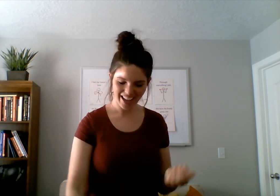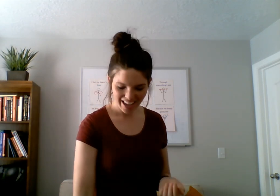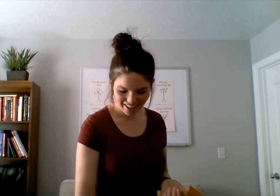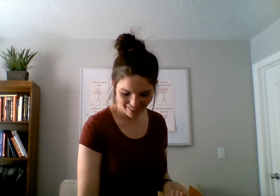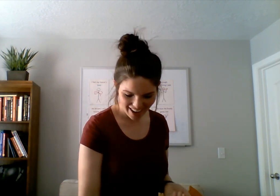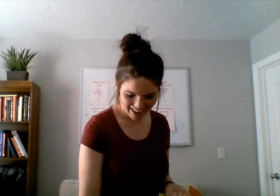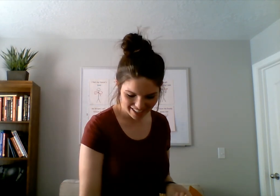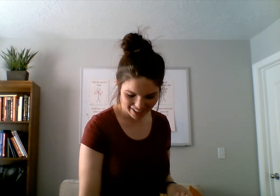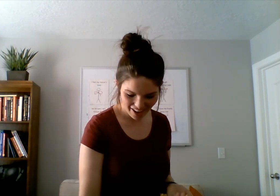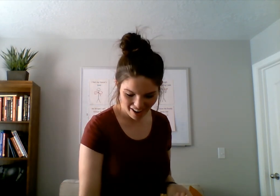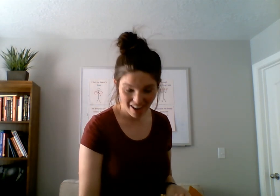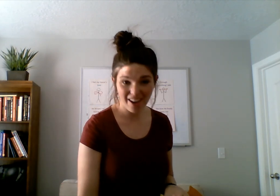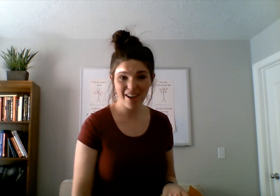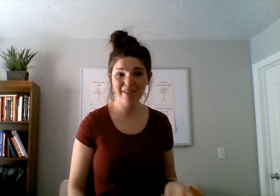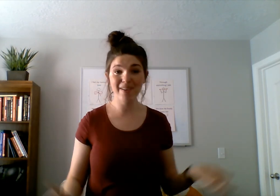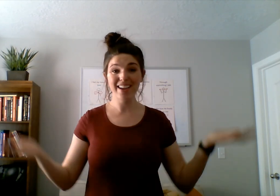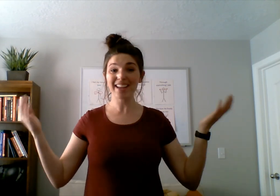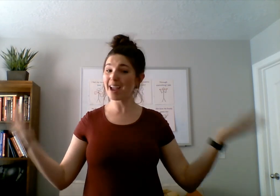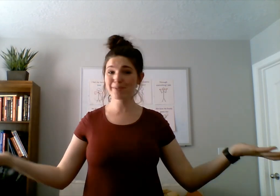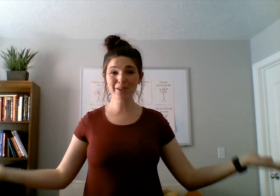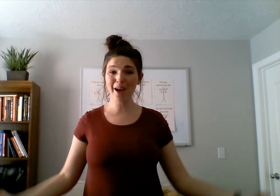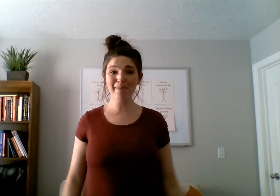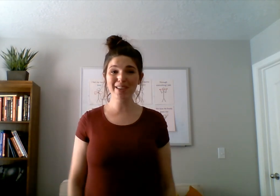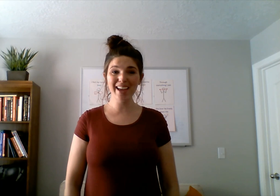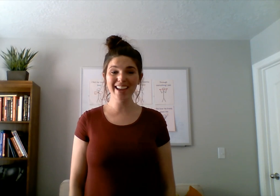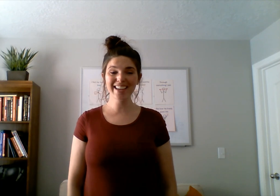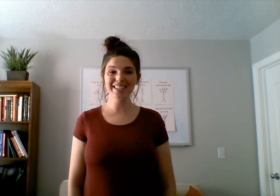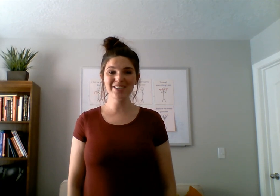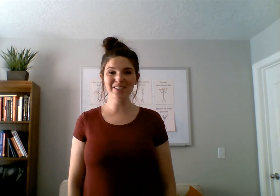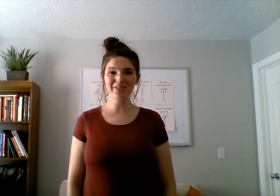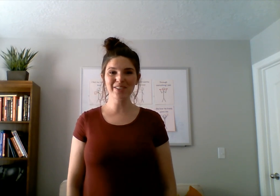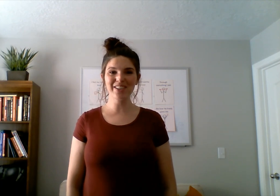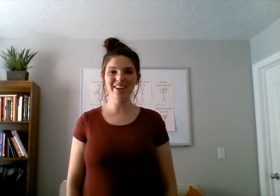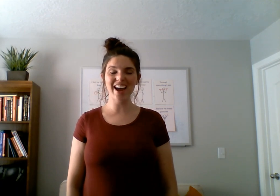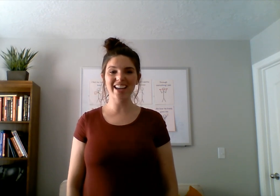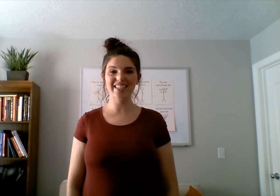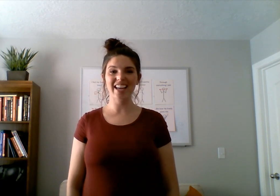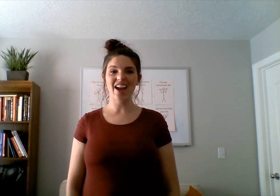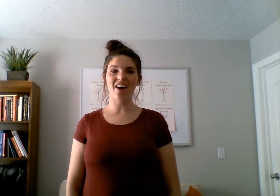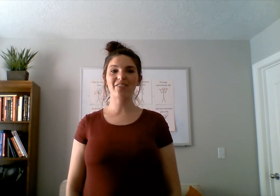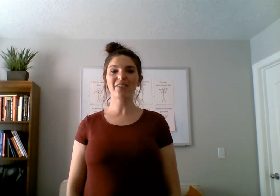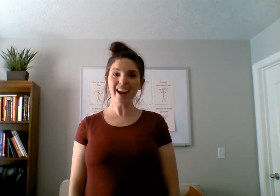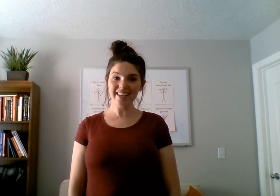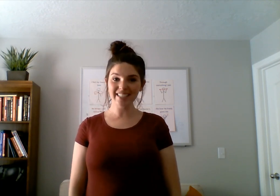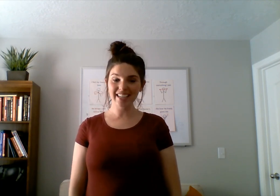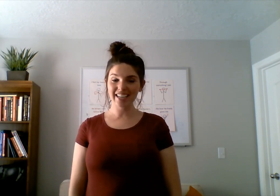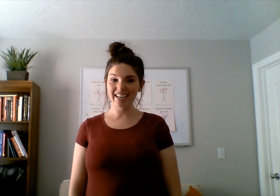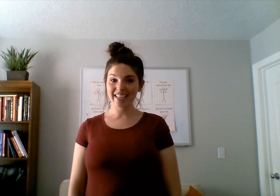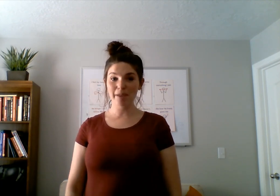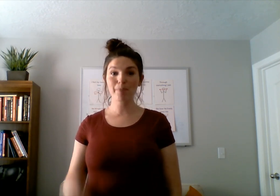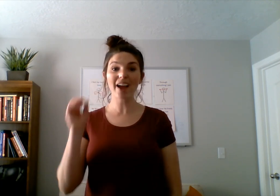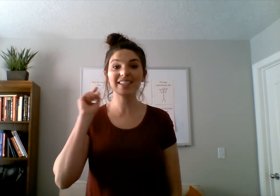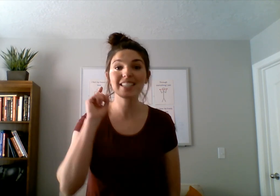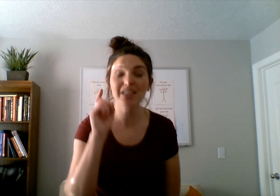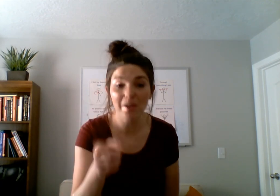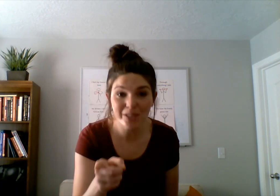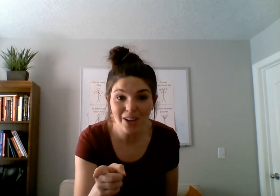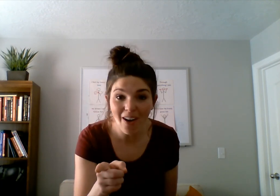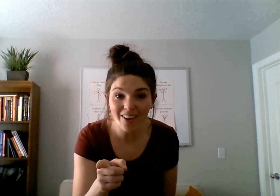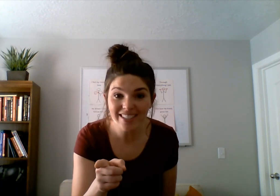Great job. I'm so happy that I get to do this with you guys. Alright. Keep practicing those songs.